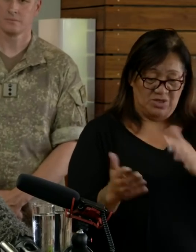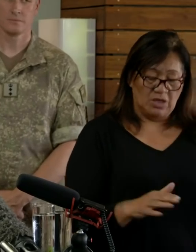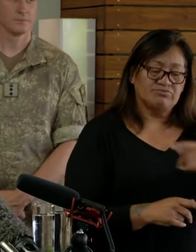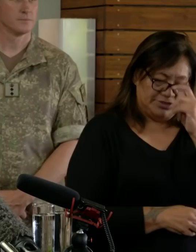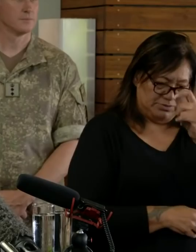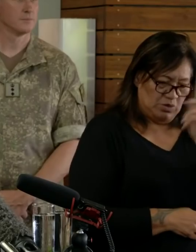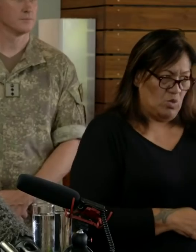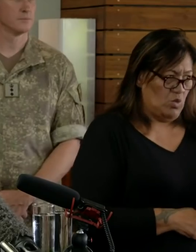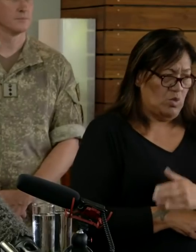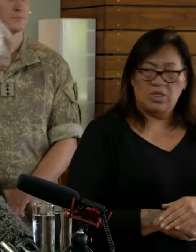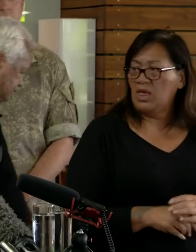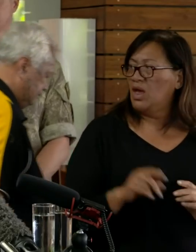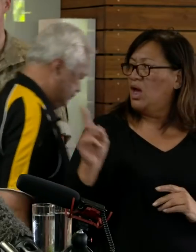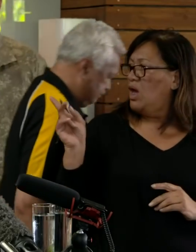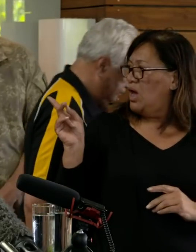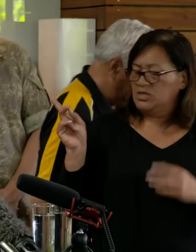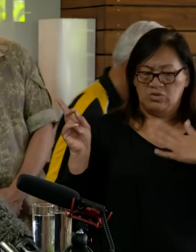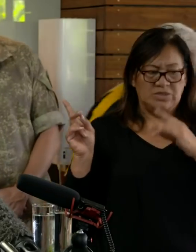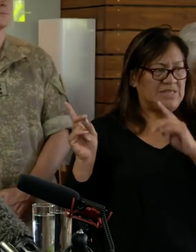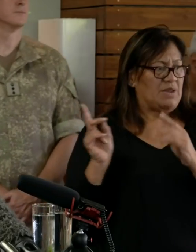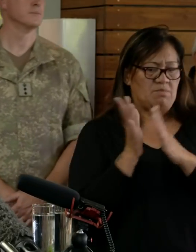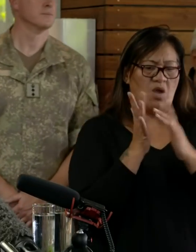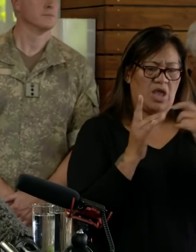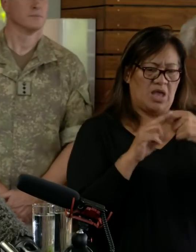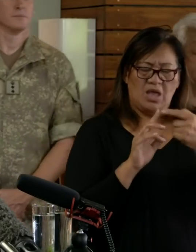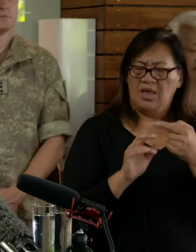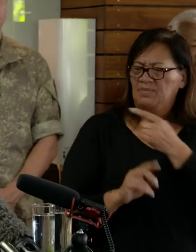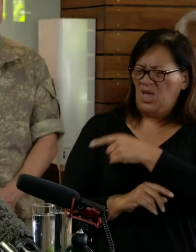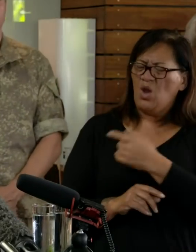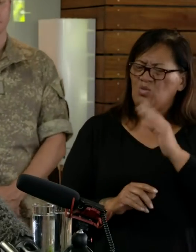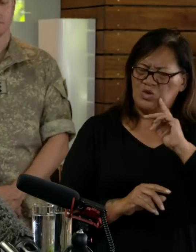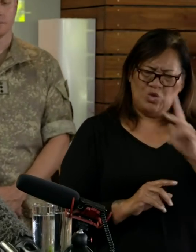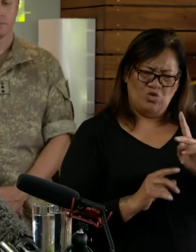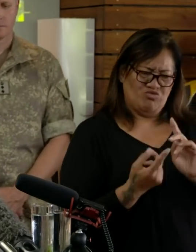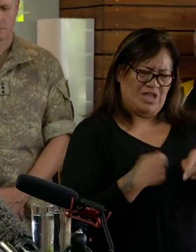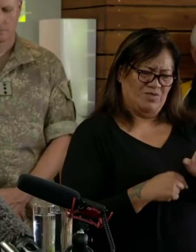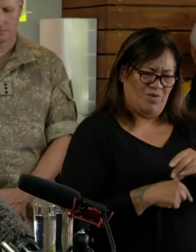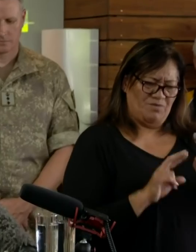ora. Right, thank you, everyone. A little bit about the reaction of the families today when those bodies were